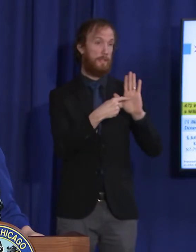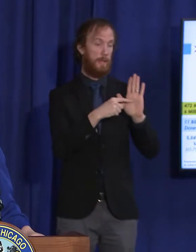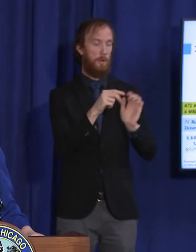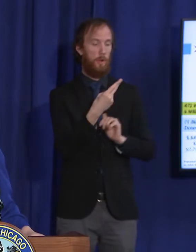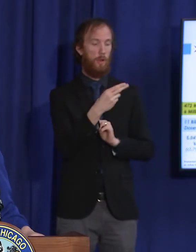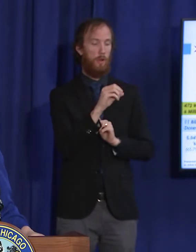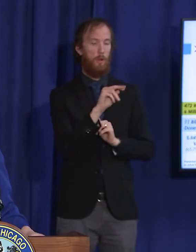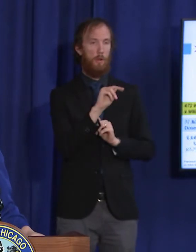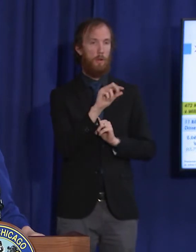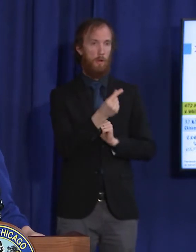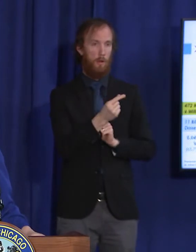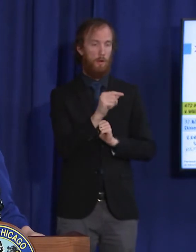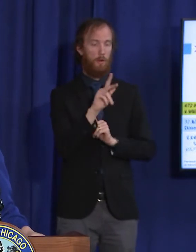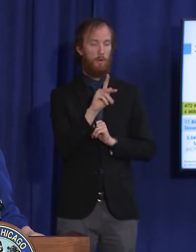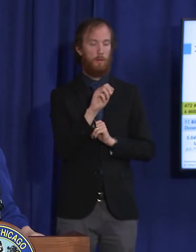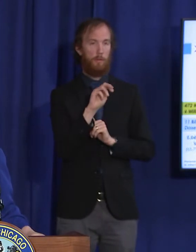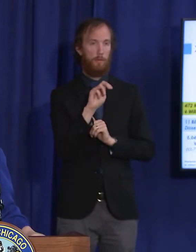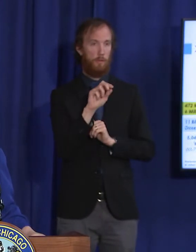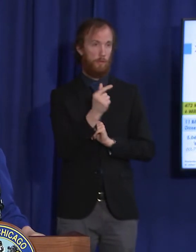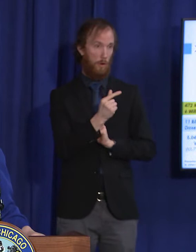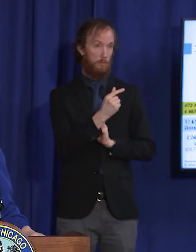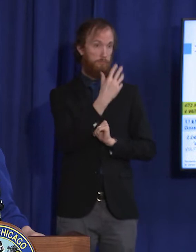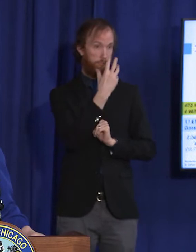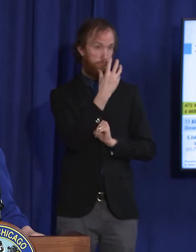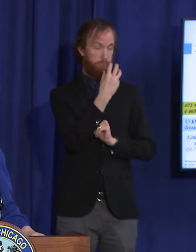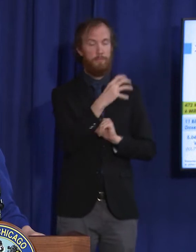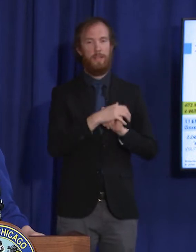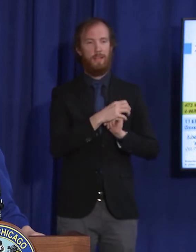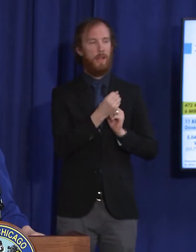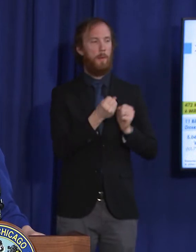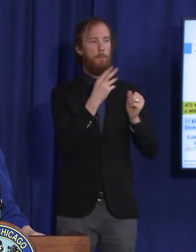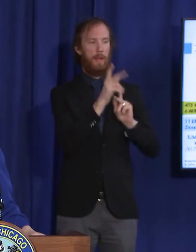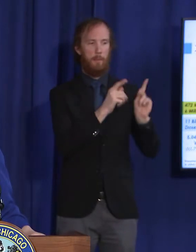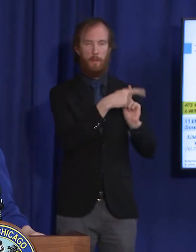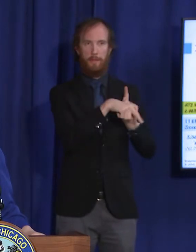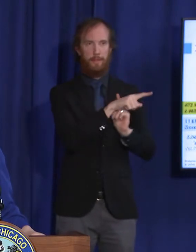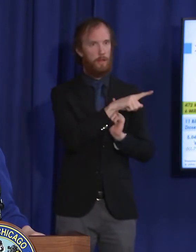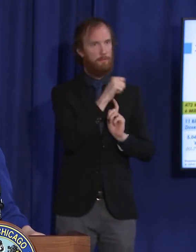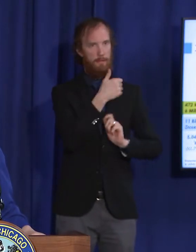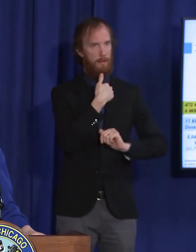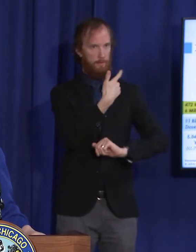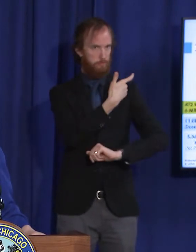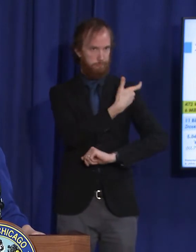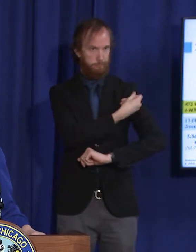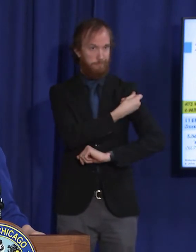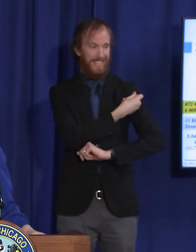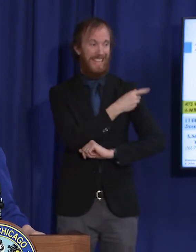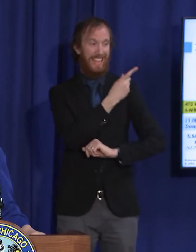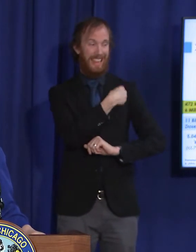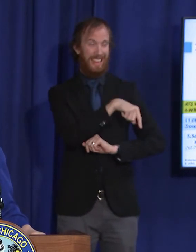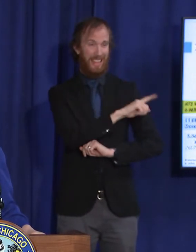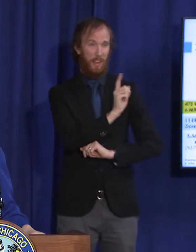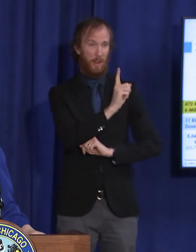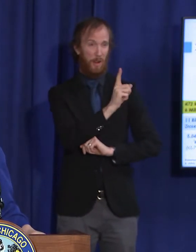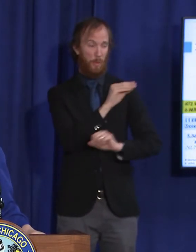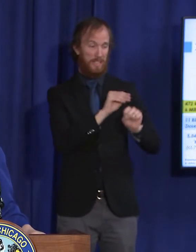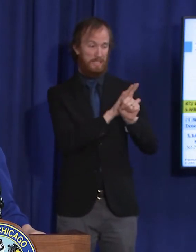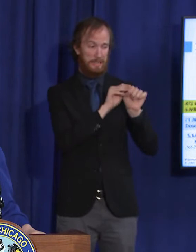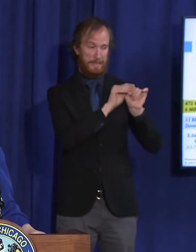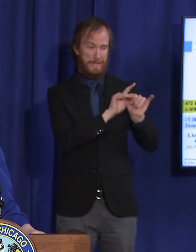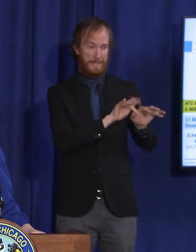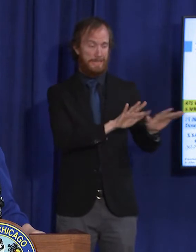a lot of older people are not vaccinated. There, the surge in cases is resulting